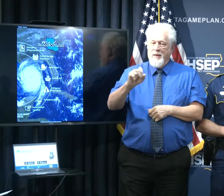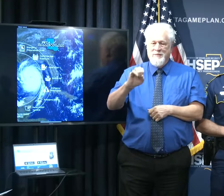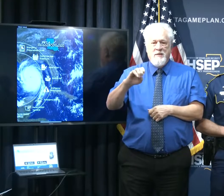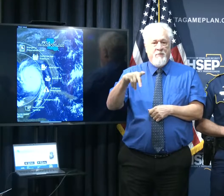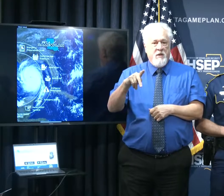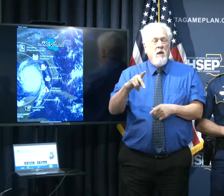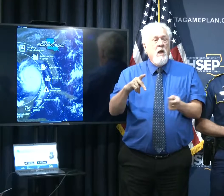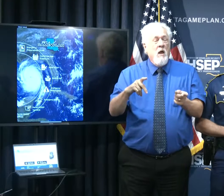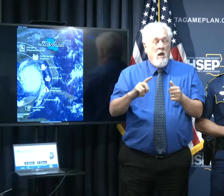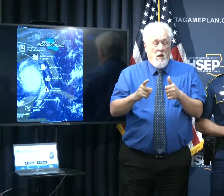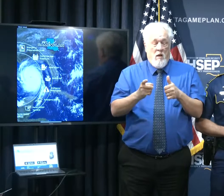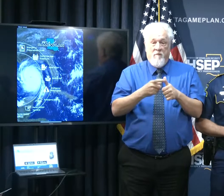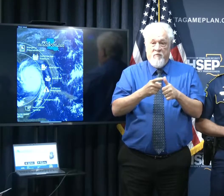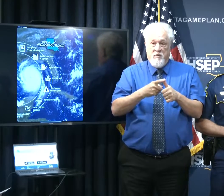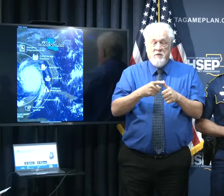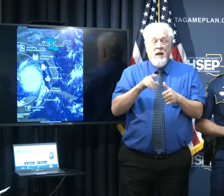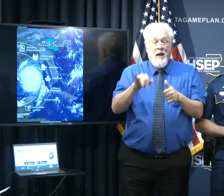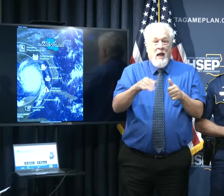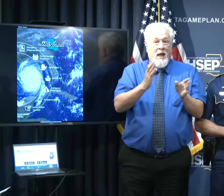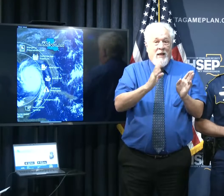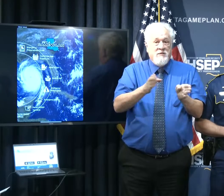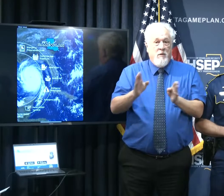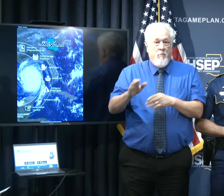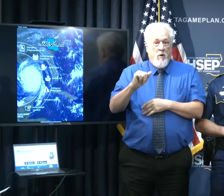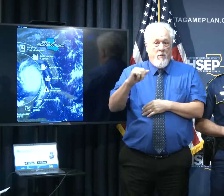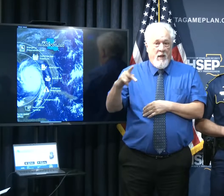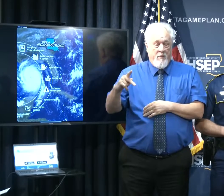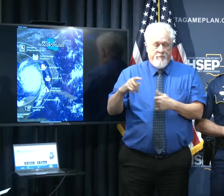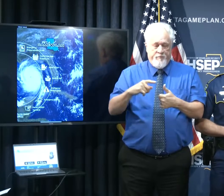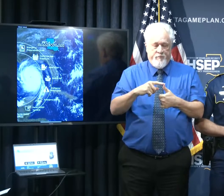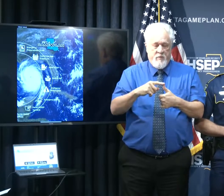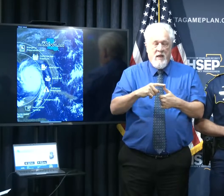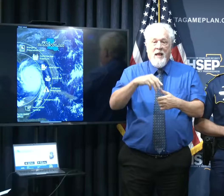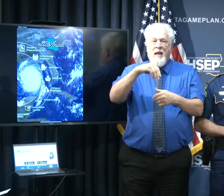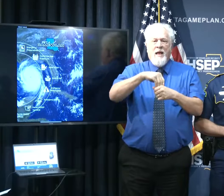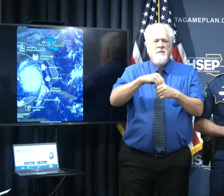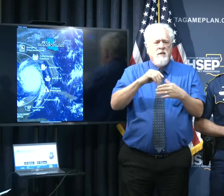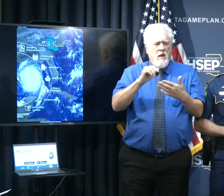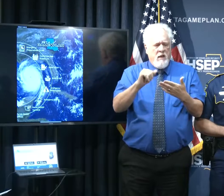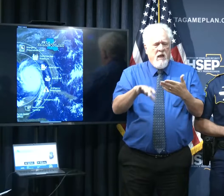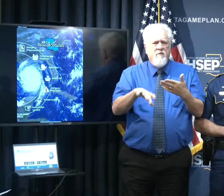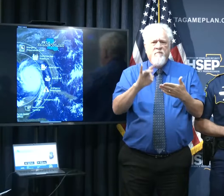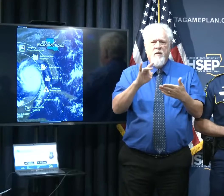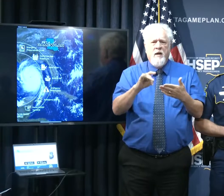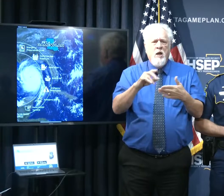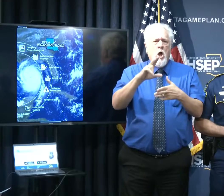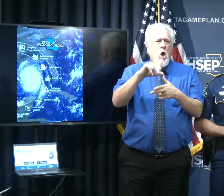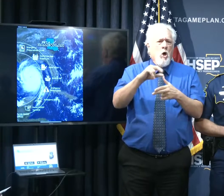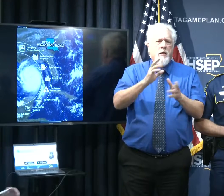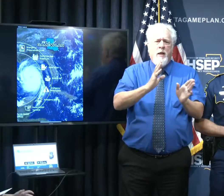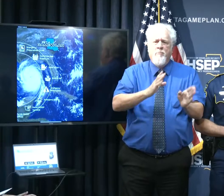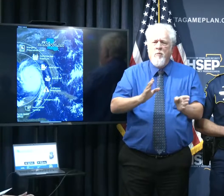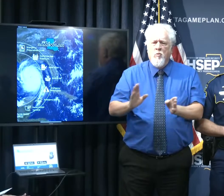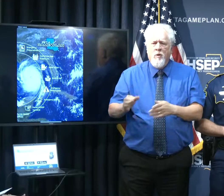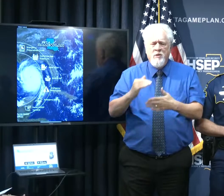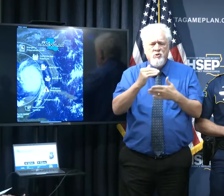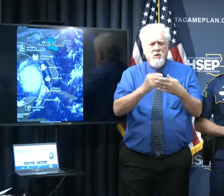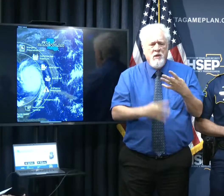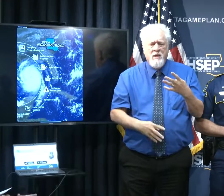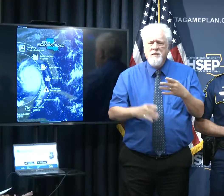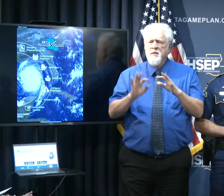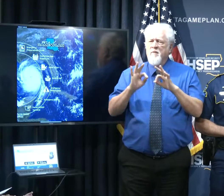first serves as a preparation app. Inside the app, you can find a hurricane preparation list, a